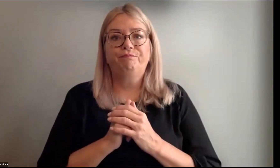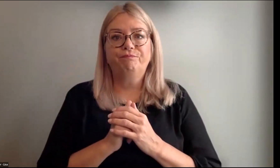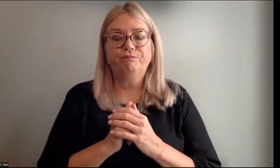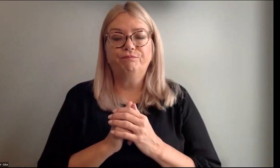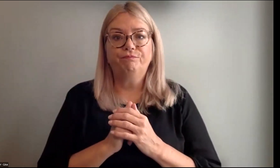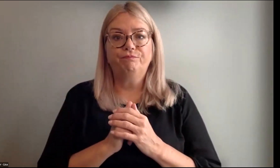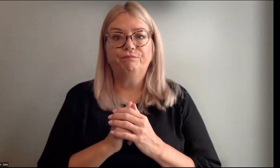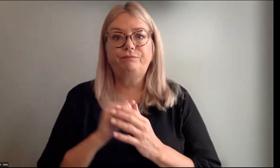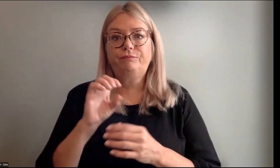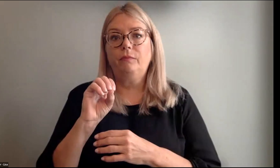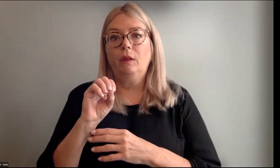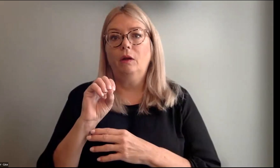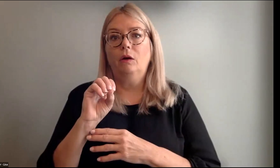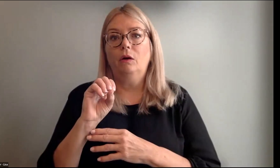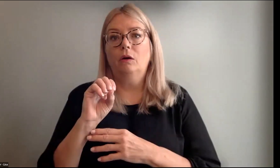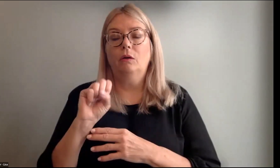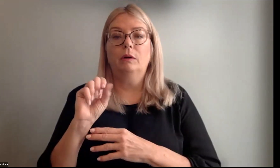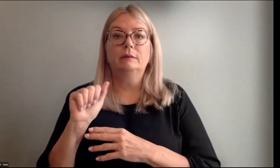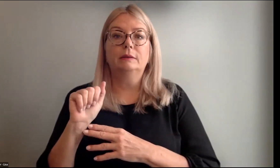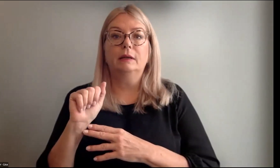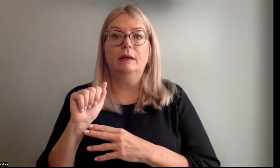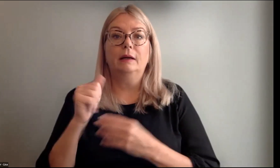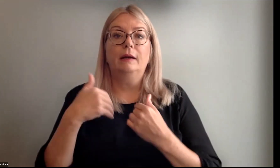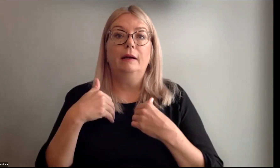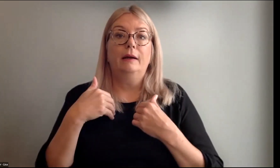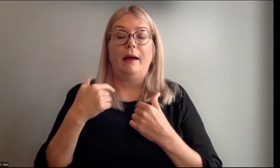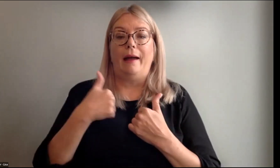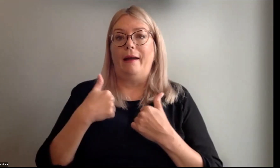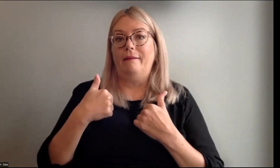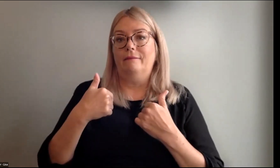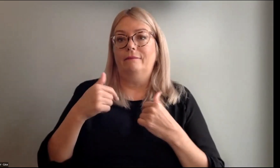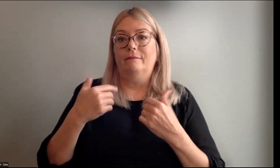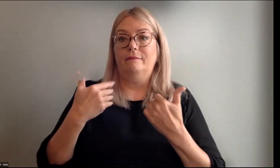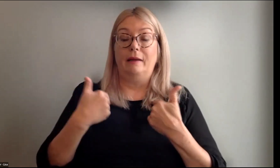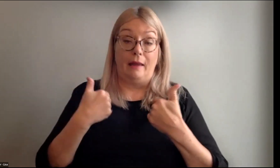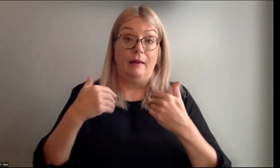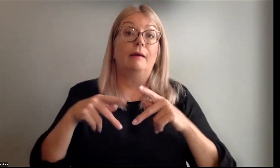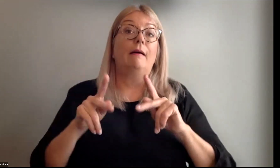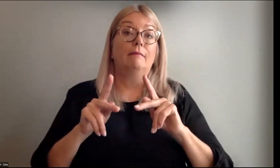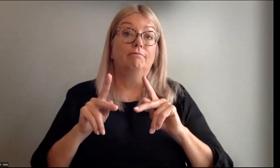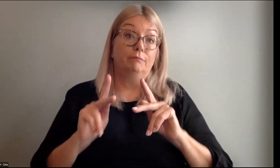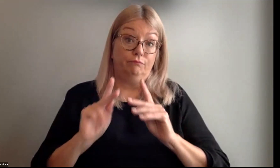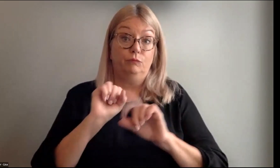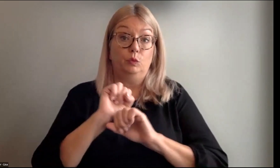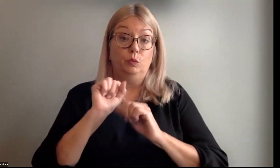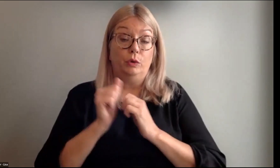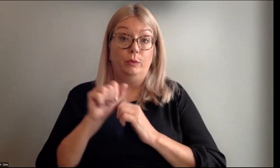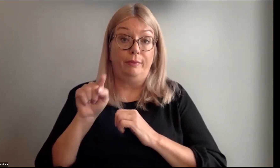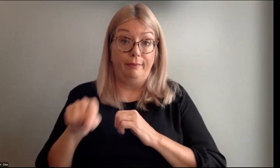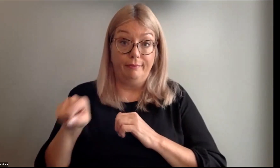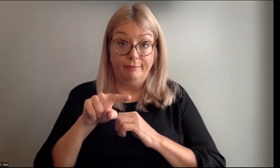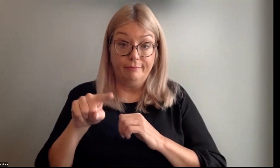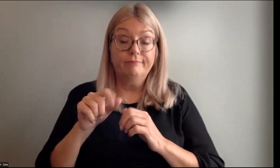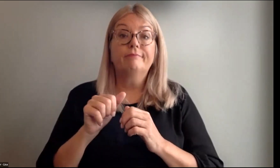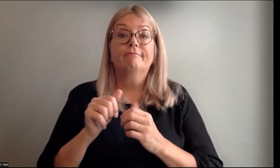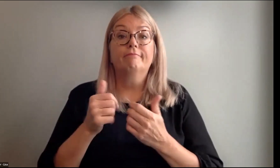obviously, OSEA has had a lot of opportunity to work with the employment department staff in the past. We are always happy to participate in